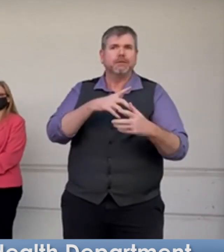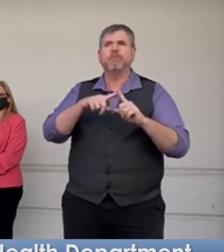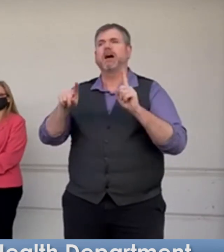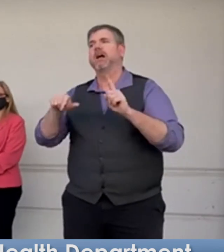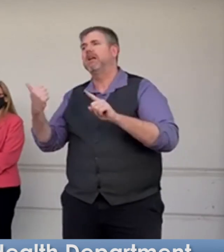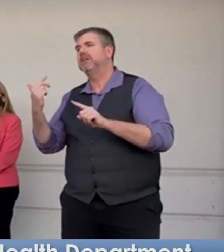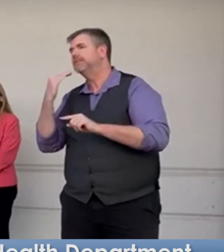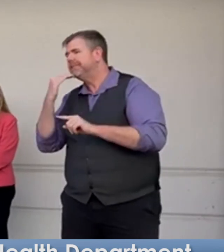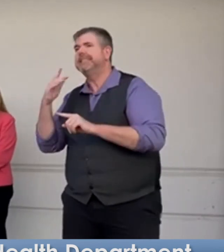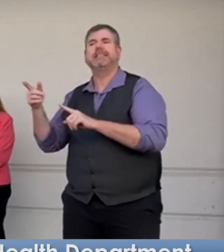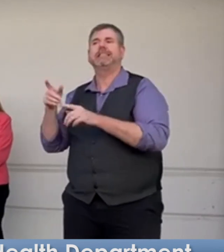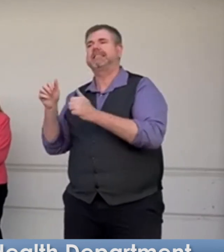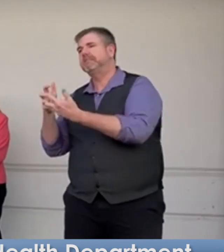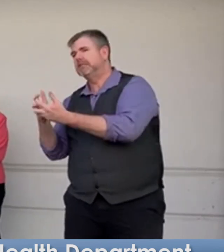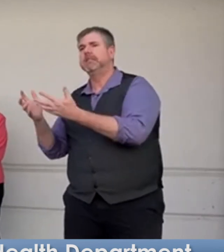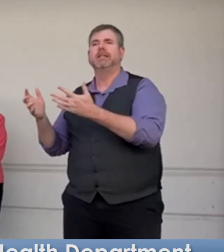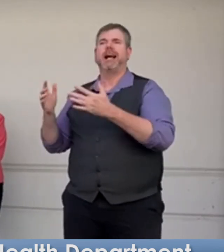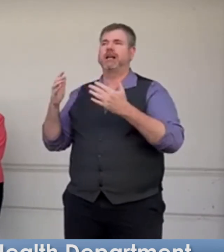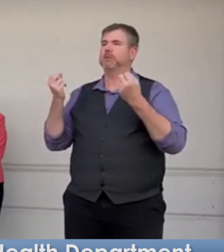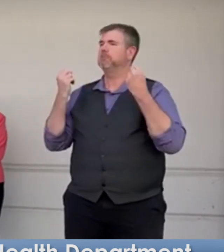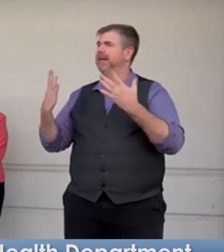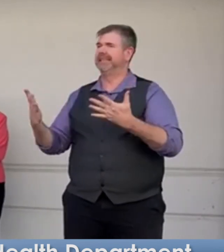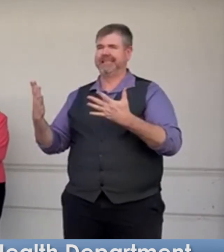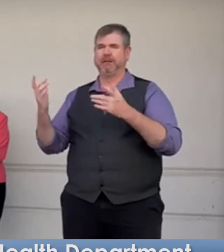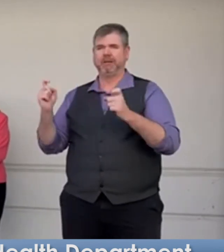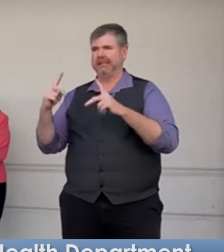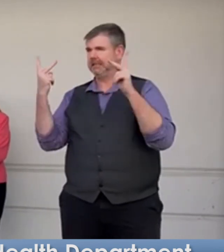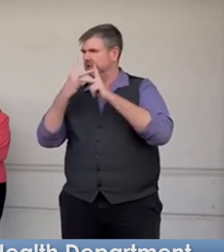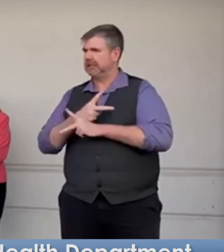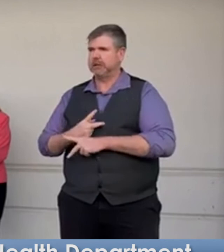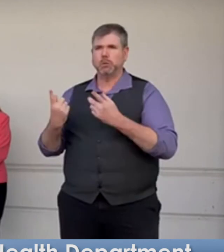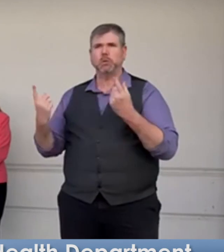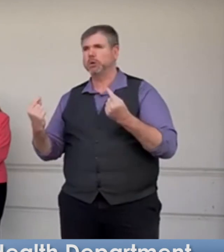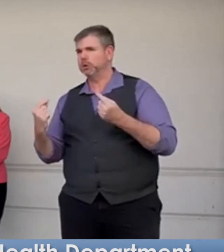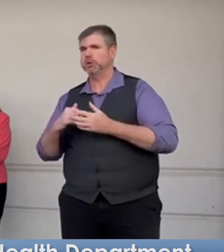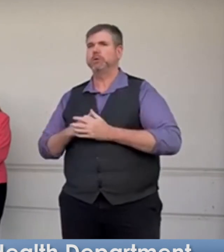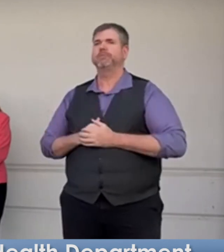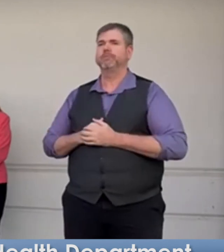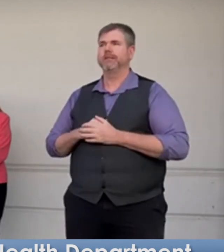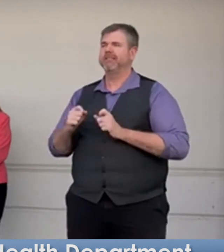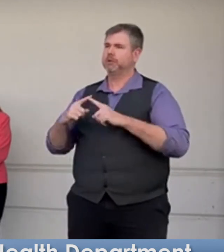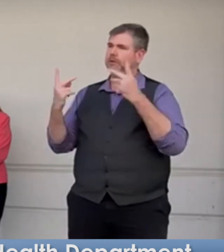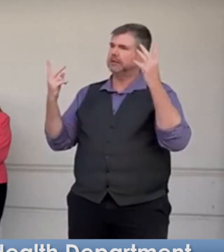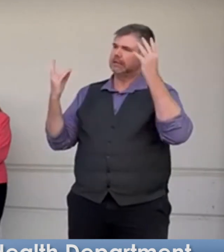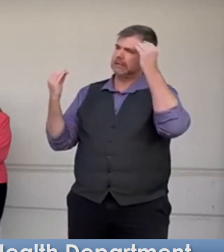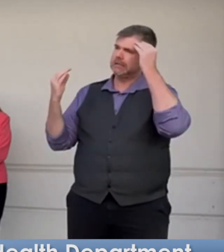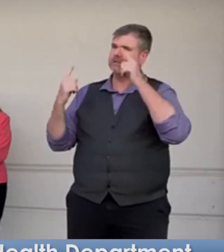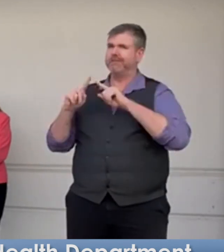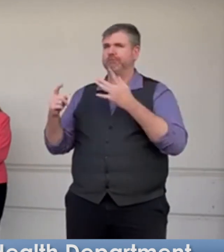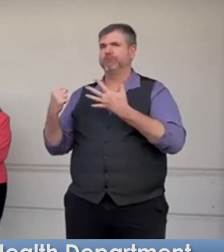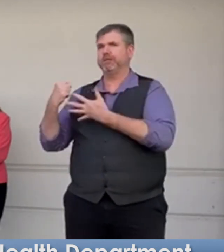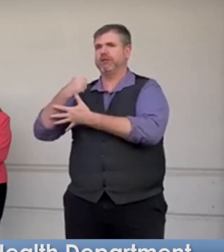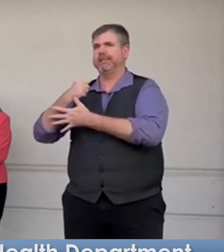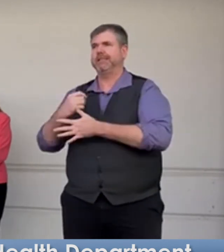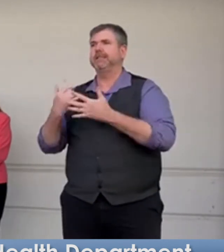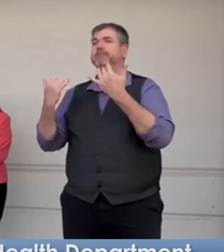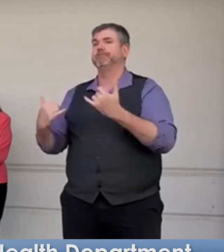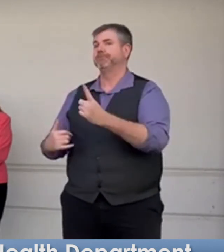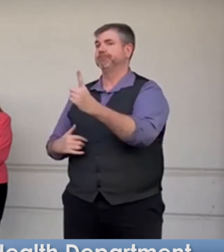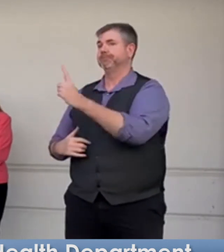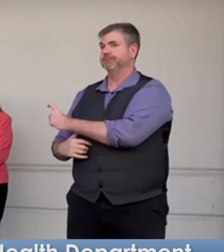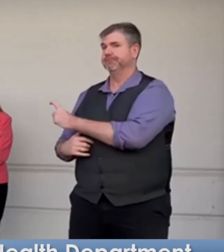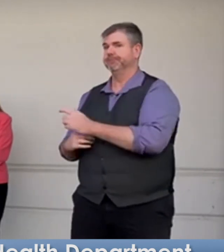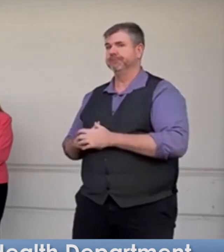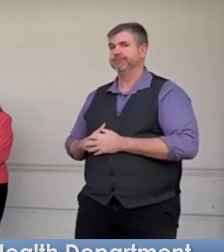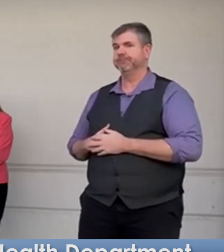one final question, NBC. This is a question for James. Can you just elaborate as far as hair salons and nail salons, what this